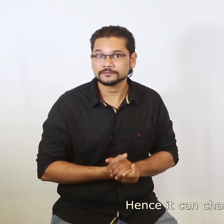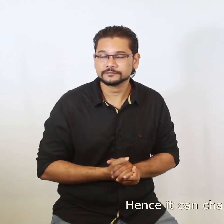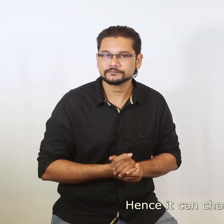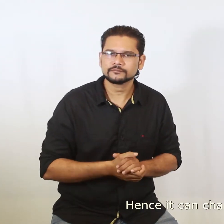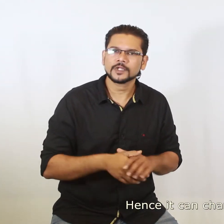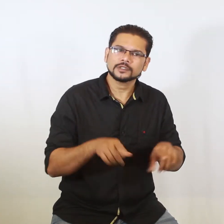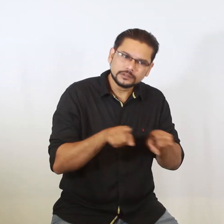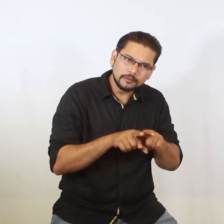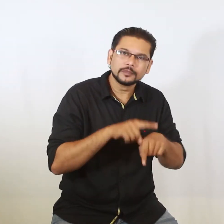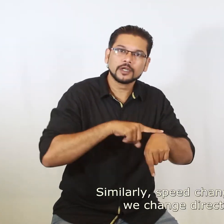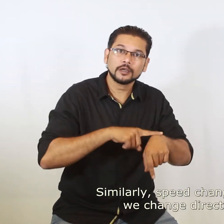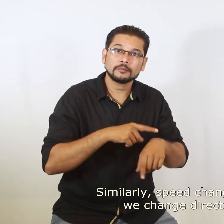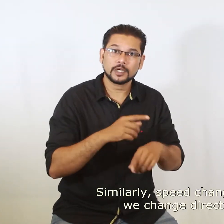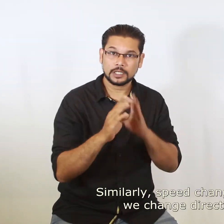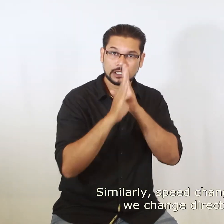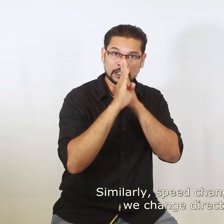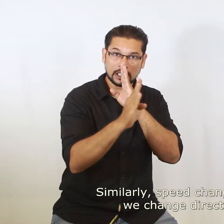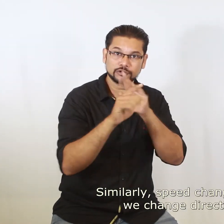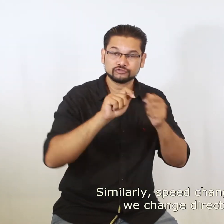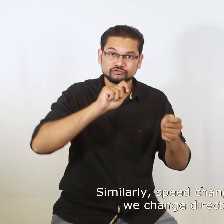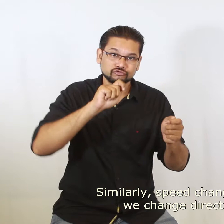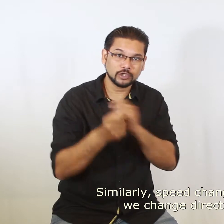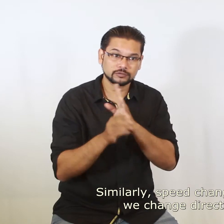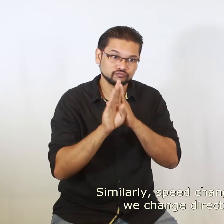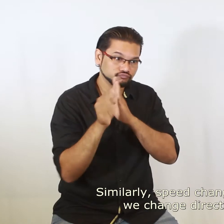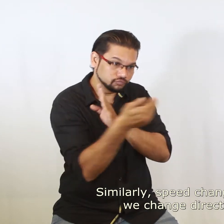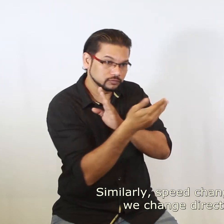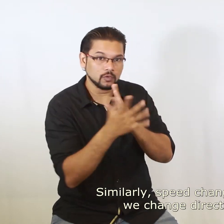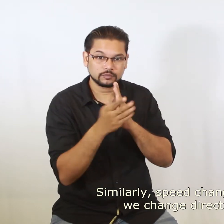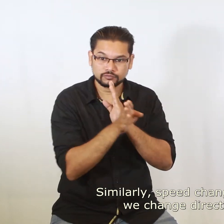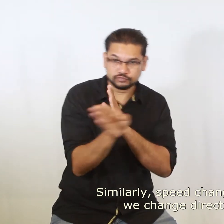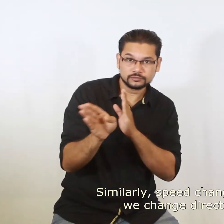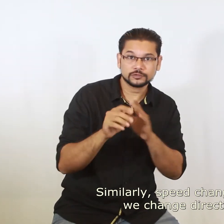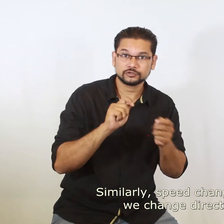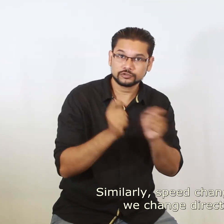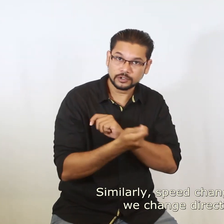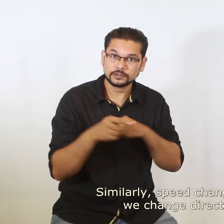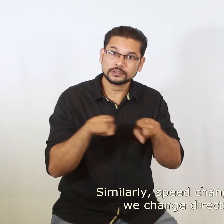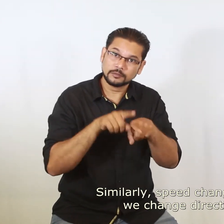change. Similarly, speed changes when we change directions.